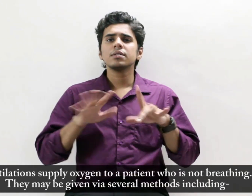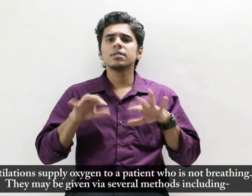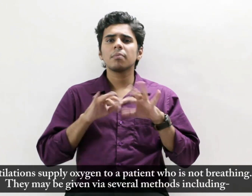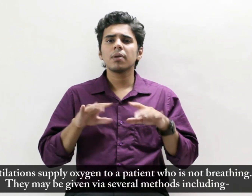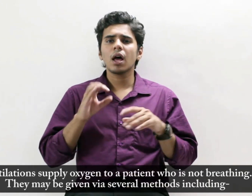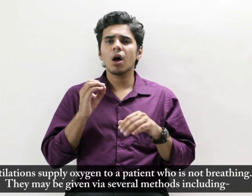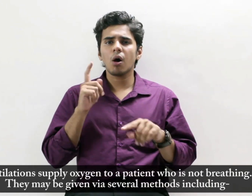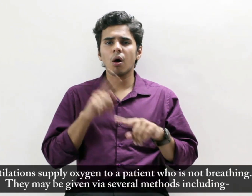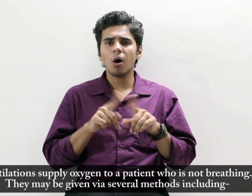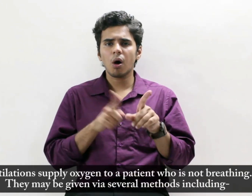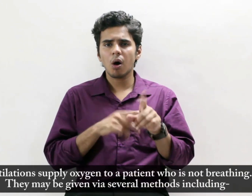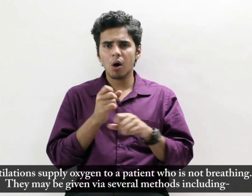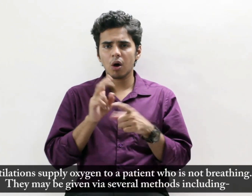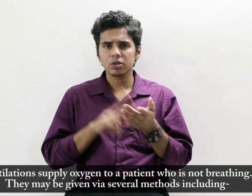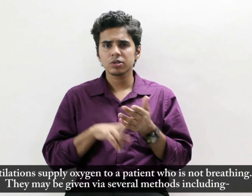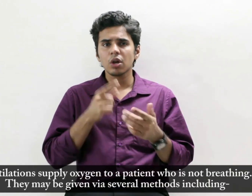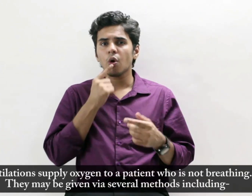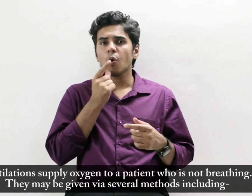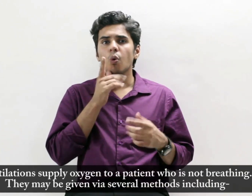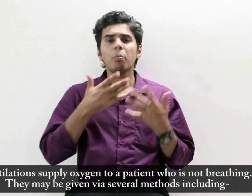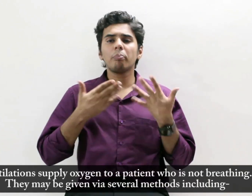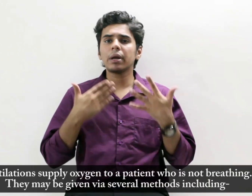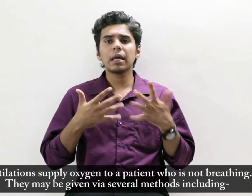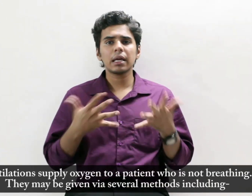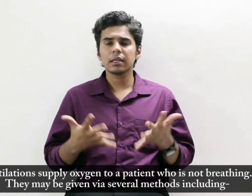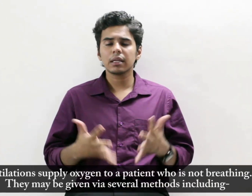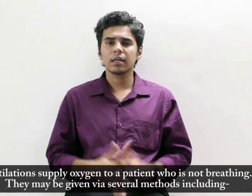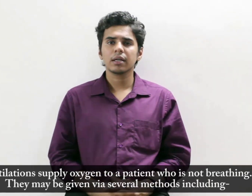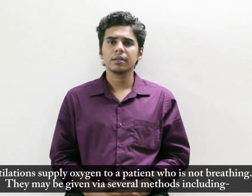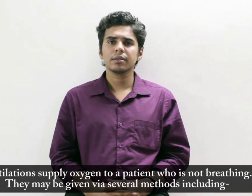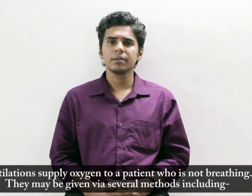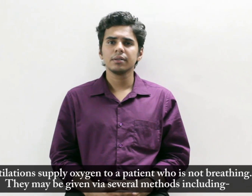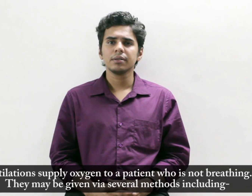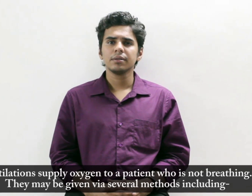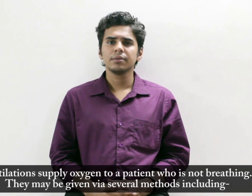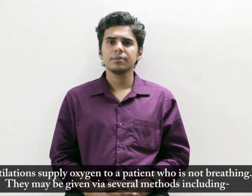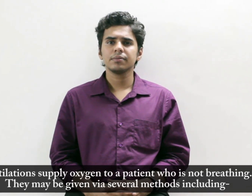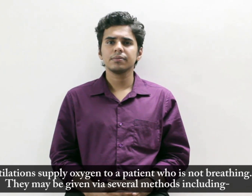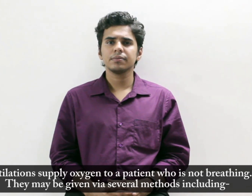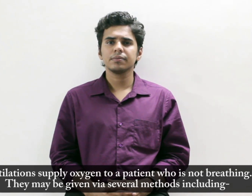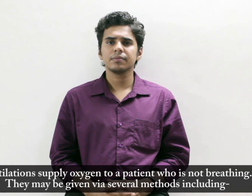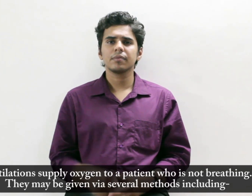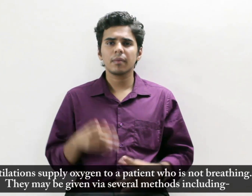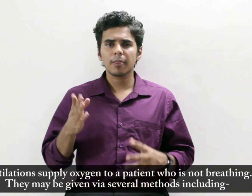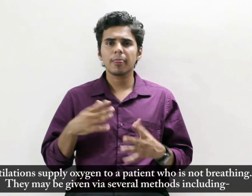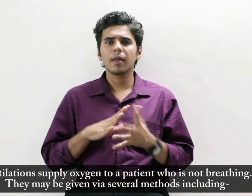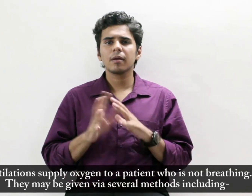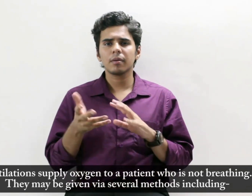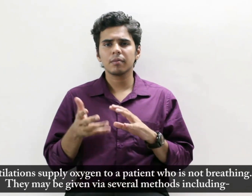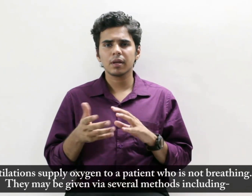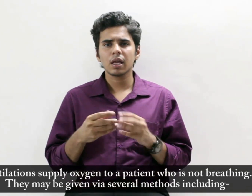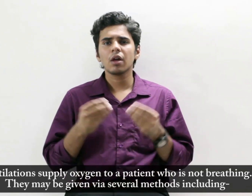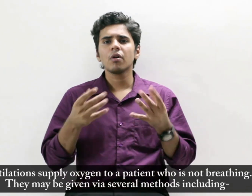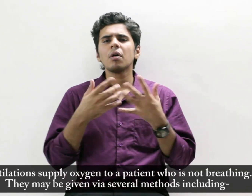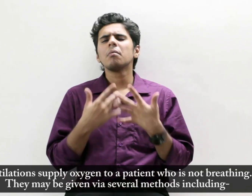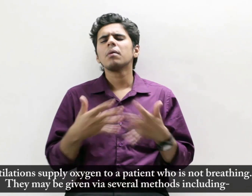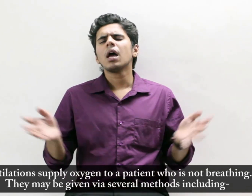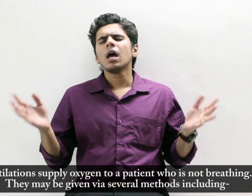Ventilations supply oxygen to a patient who is not breathing. They may be given via several methods